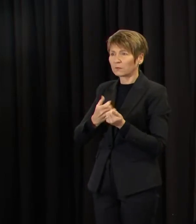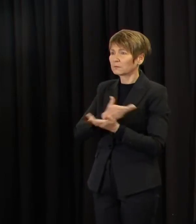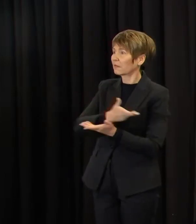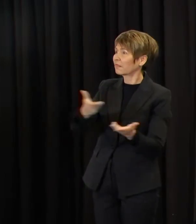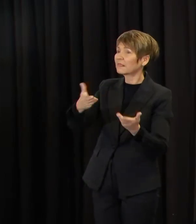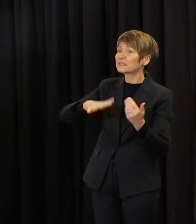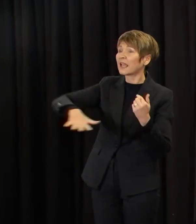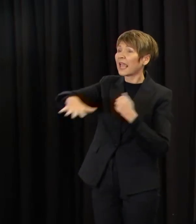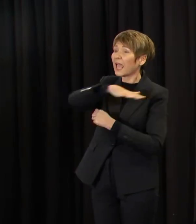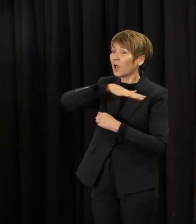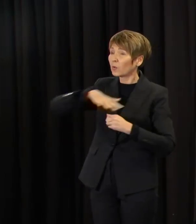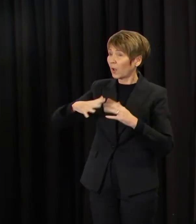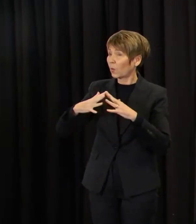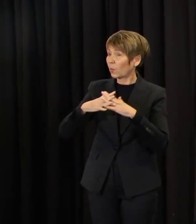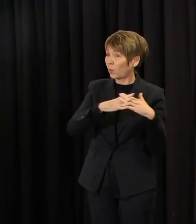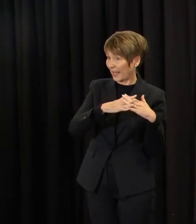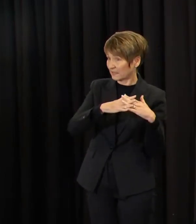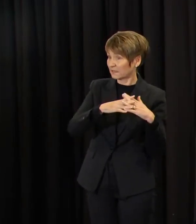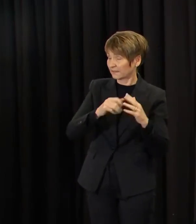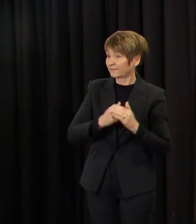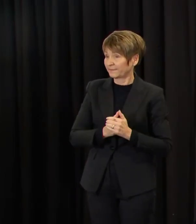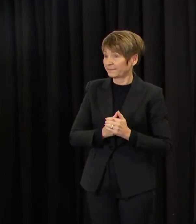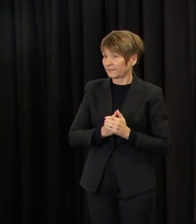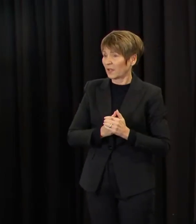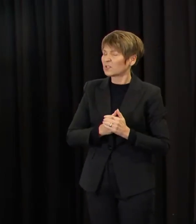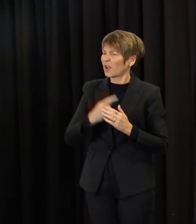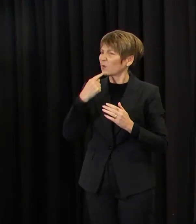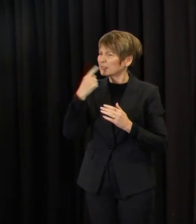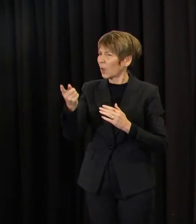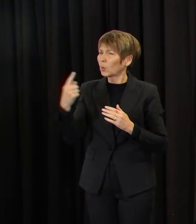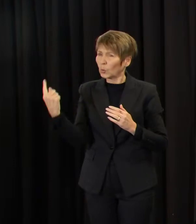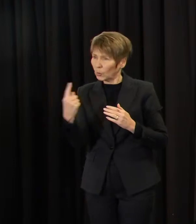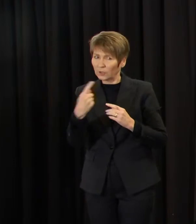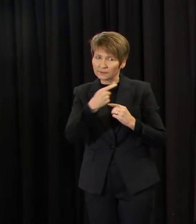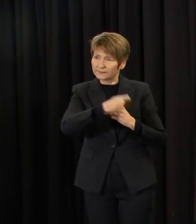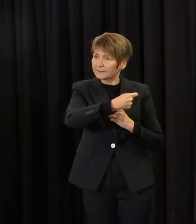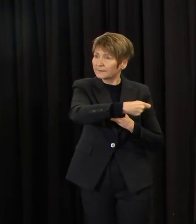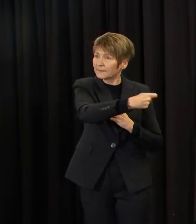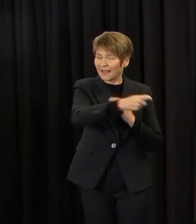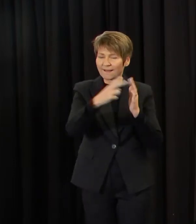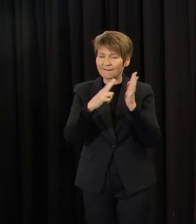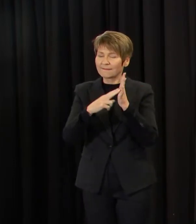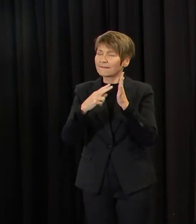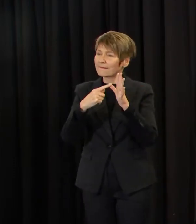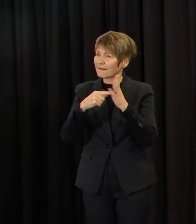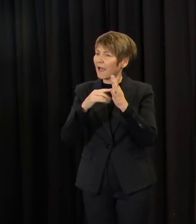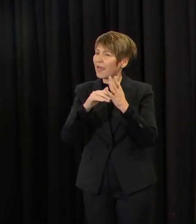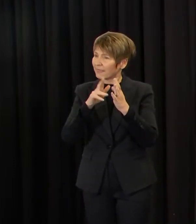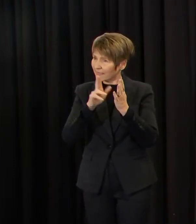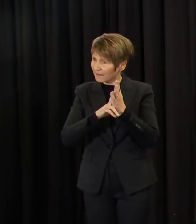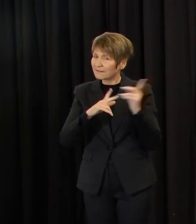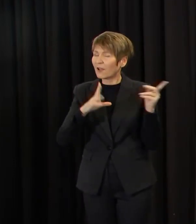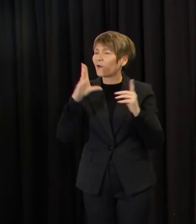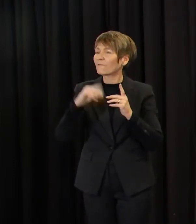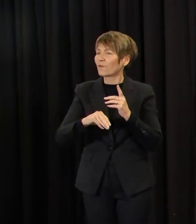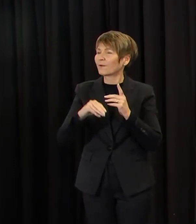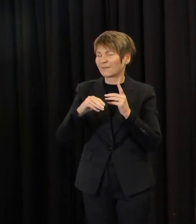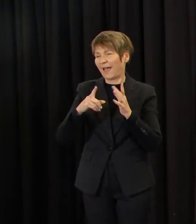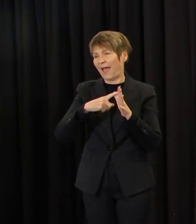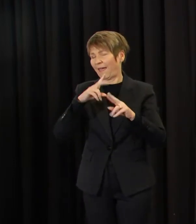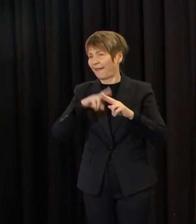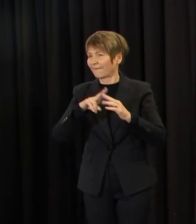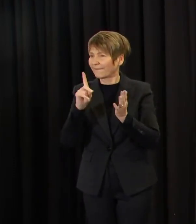us, then I'll throw to Jerome, and then we'll hear from a couple of our guests. So Nathan Burke is here as the AFL legend